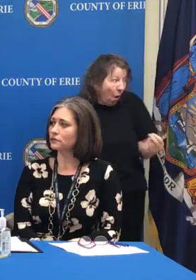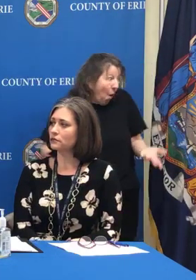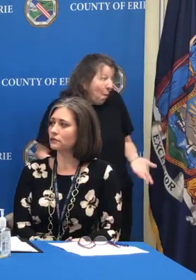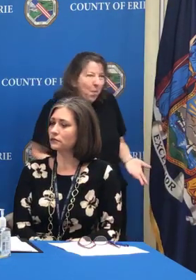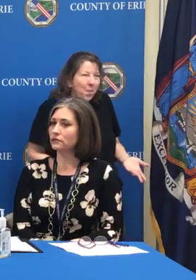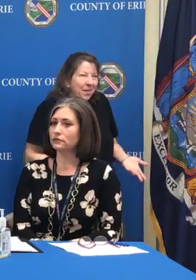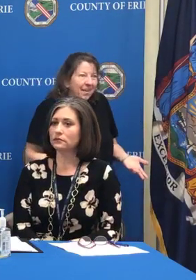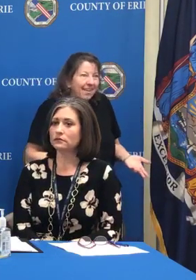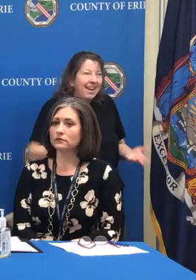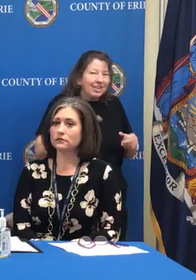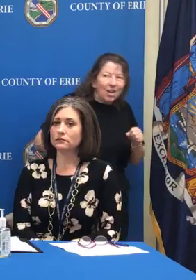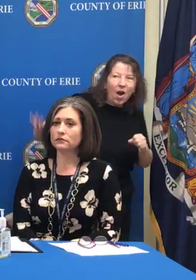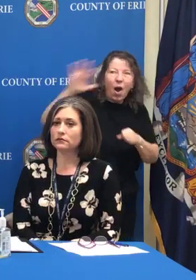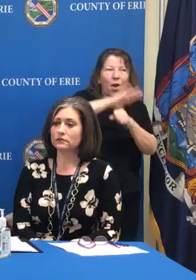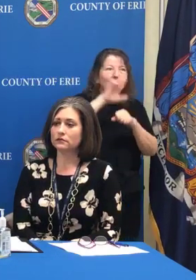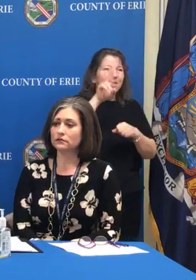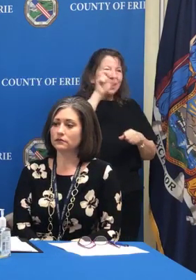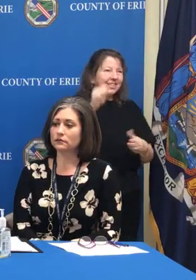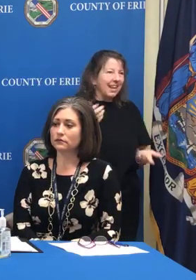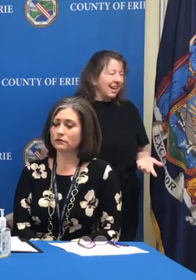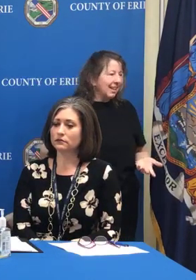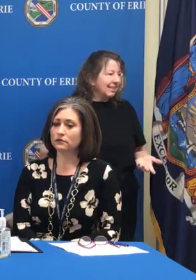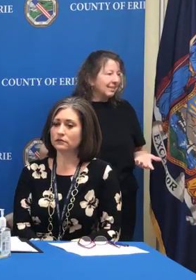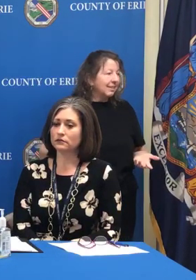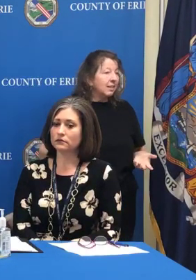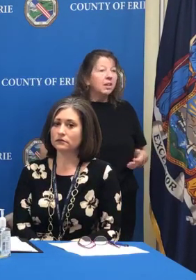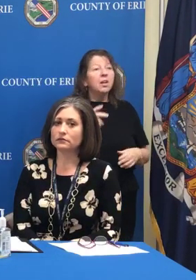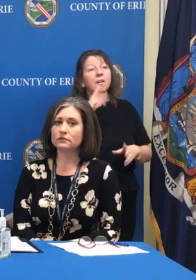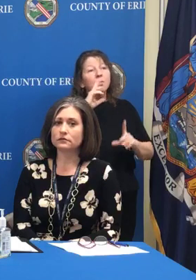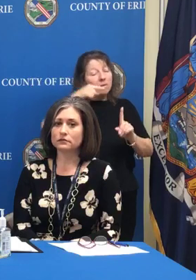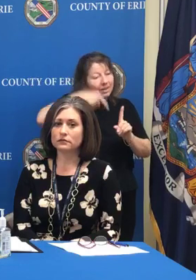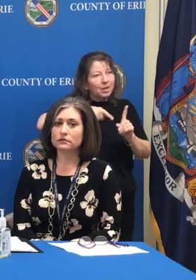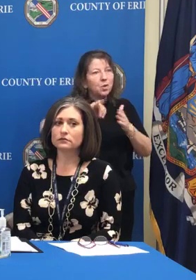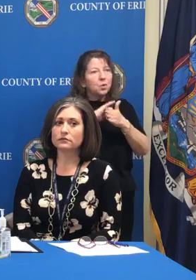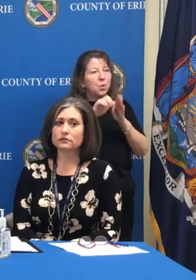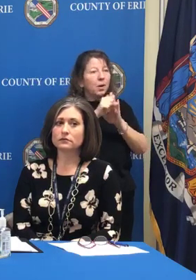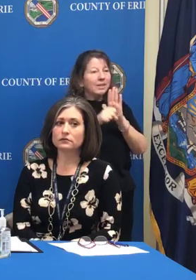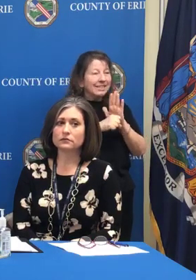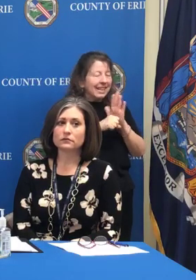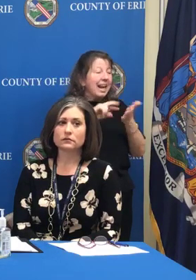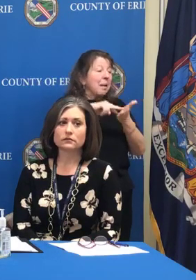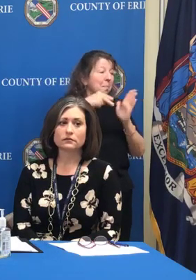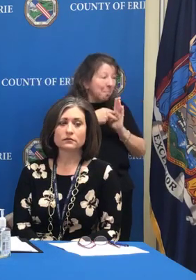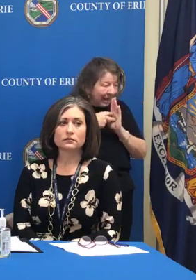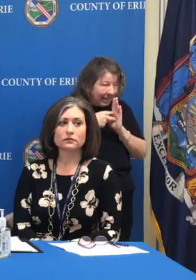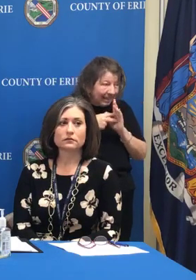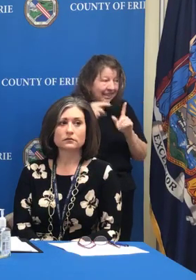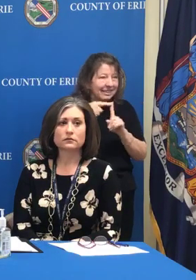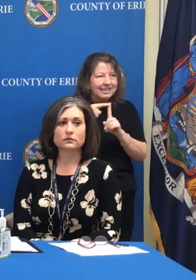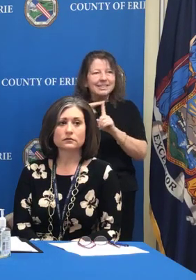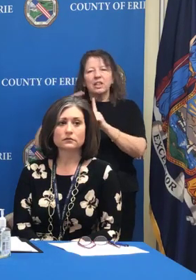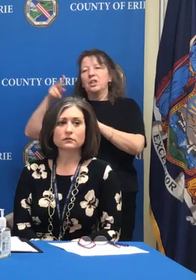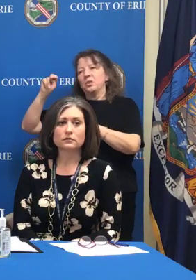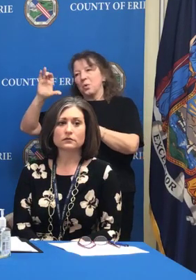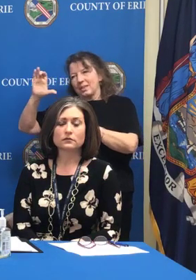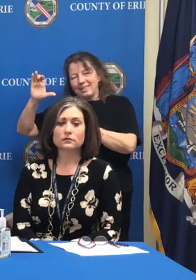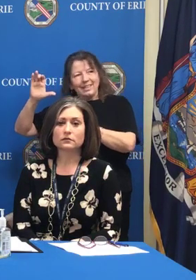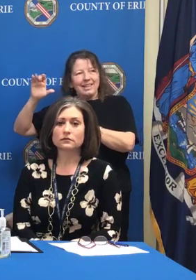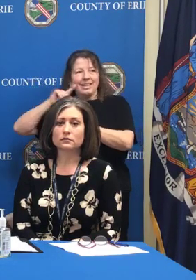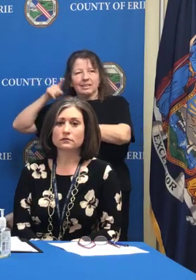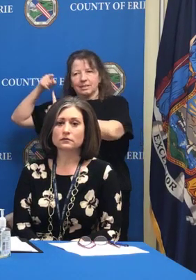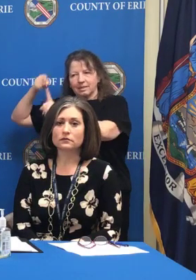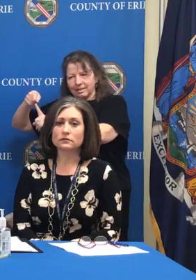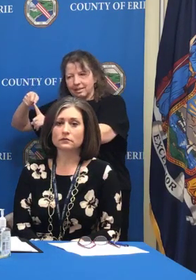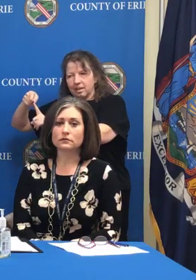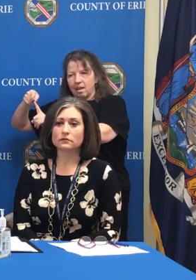State, New York has a tremendous need right now in New York City. You're seeing this tremendous replication of positive tests, which means it's all over